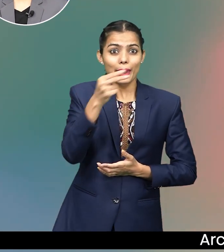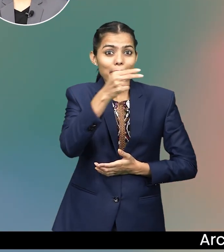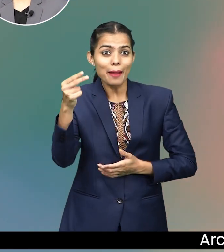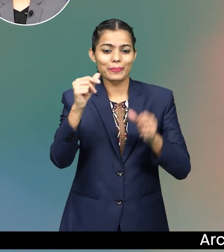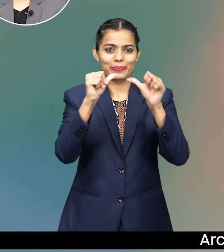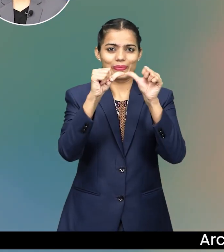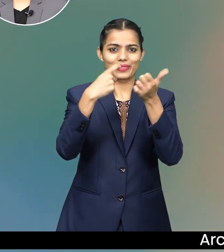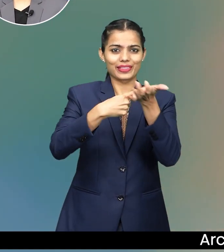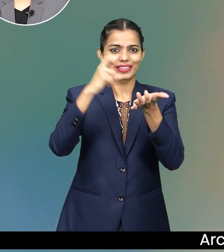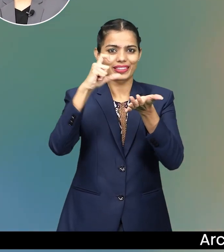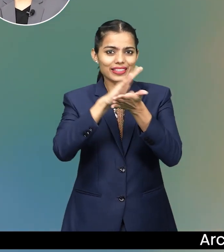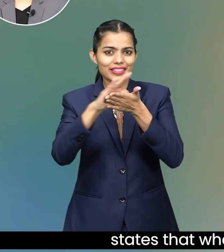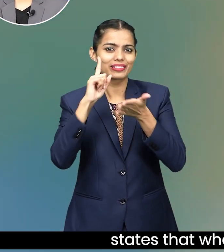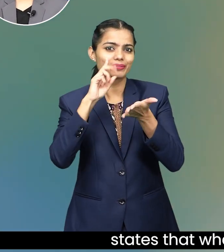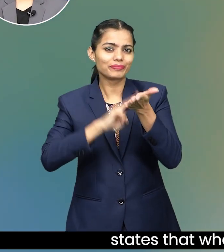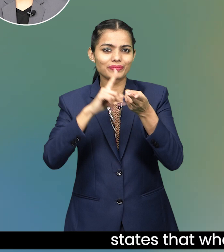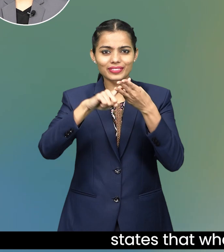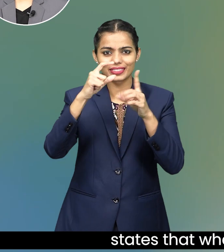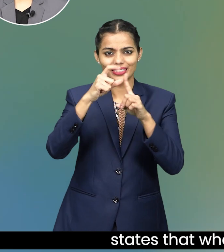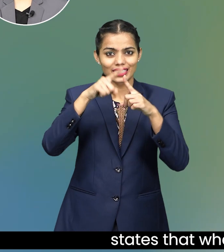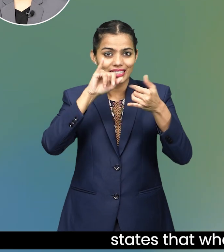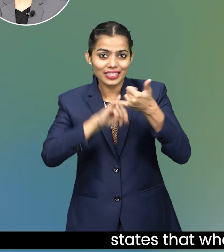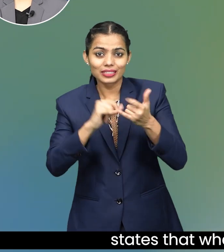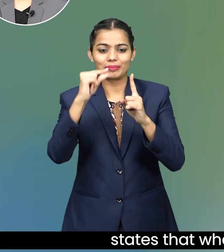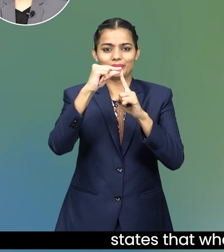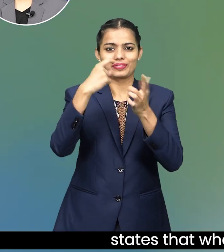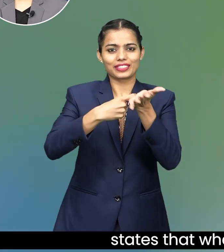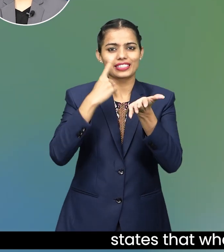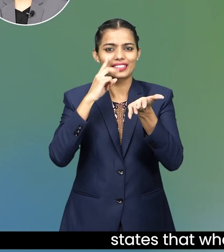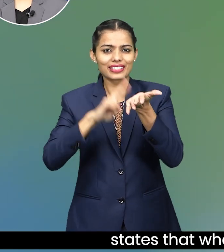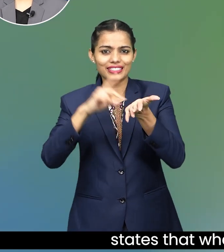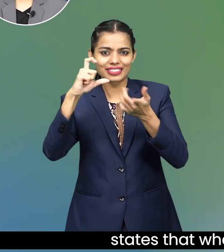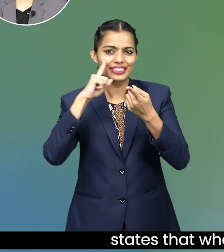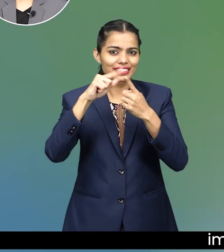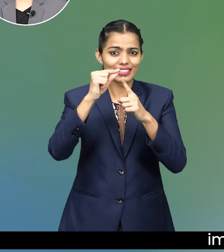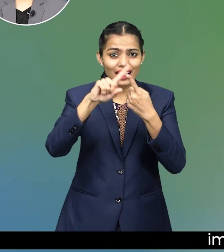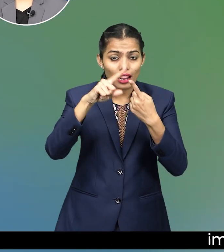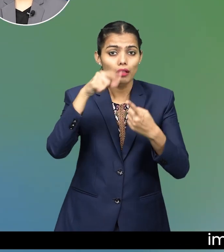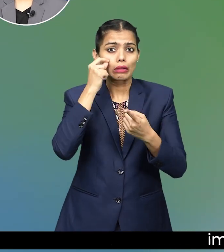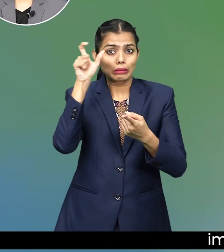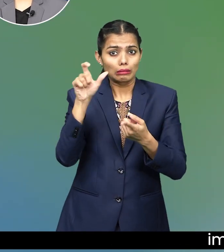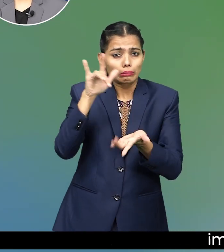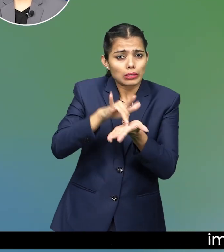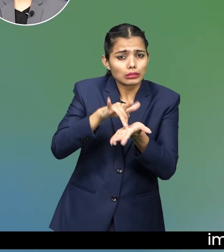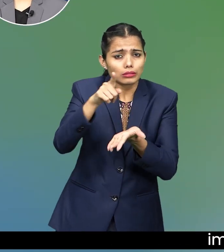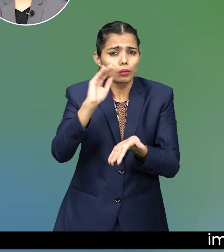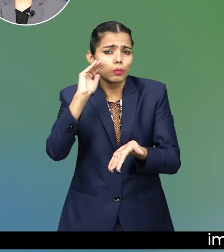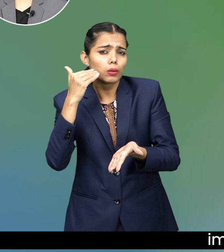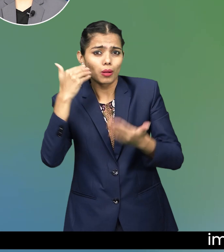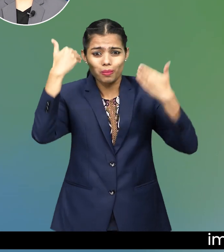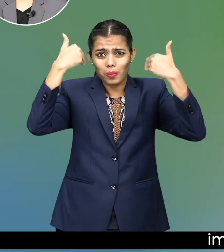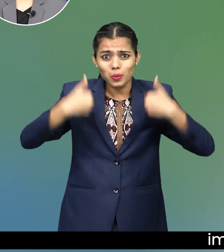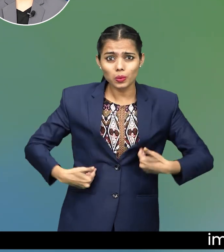Archimedes principle states that when a body is partially or wholly immersed in a fluid